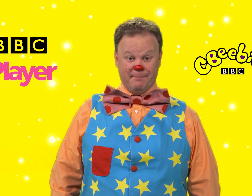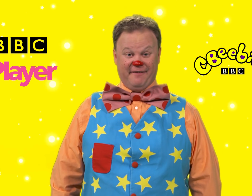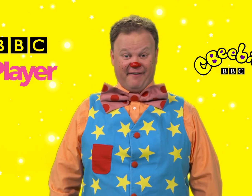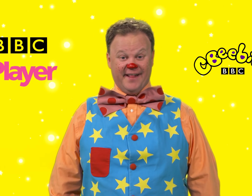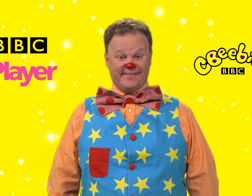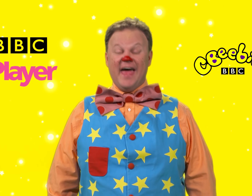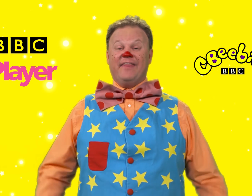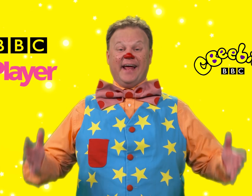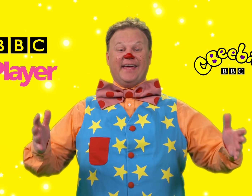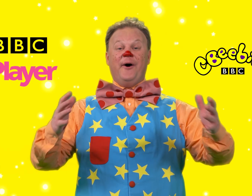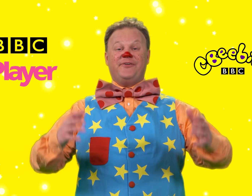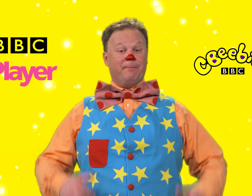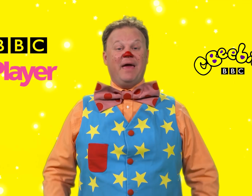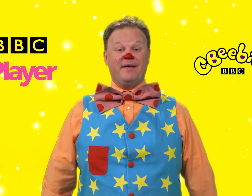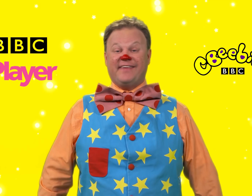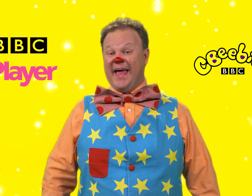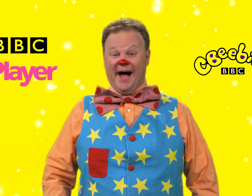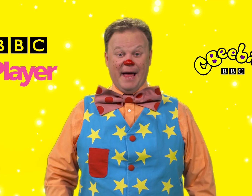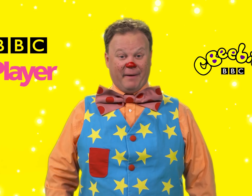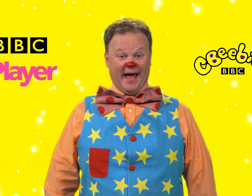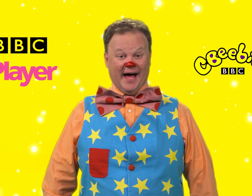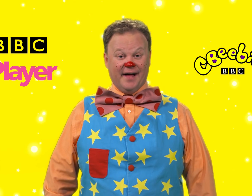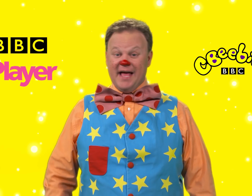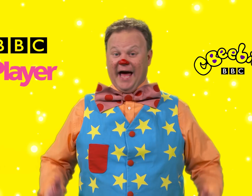my friends, then go to BBC iPlayer